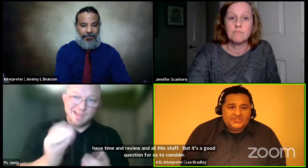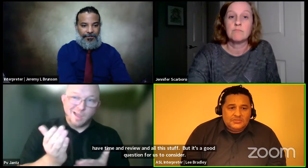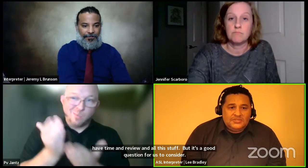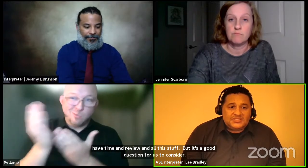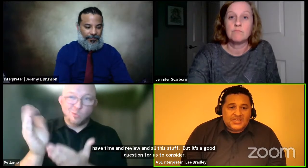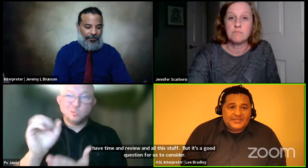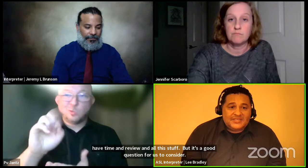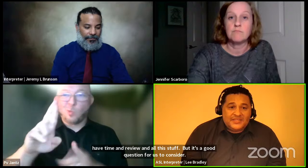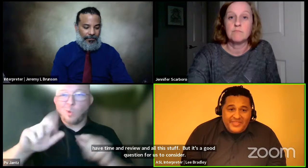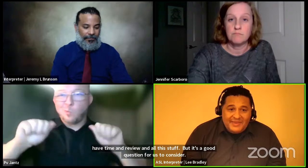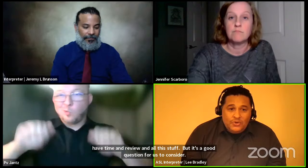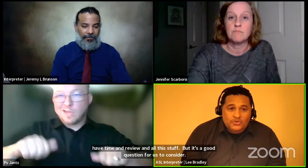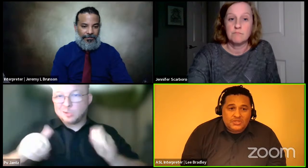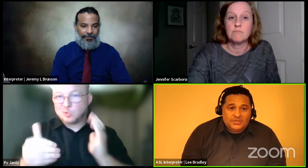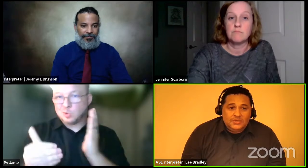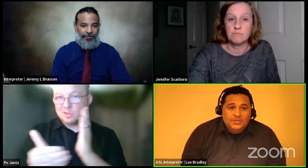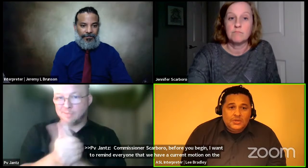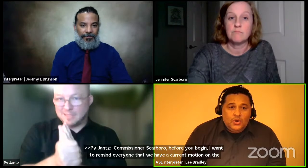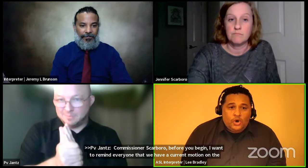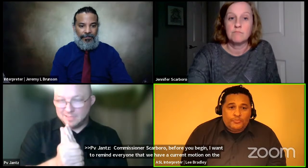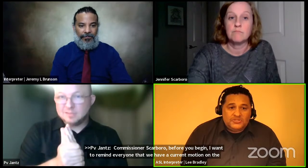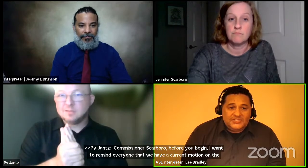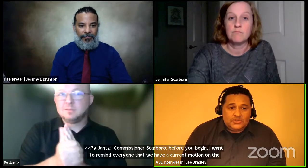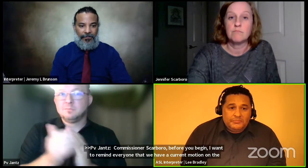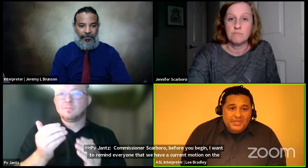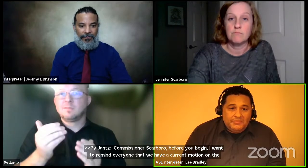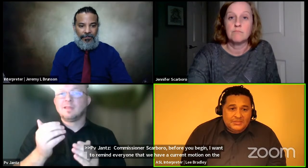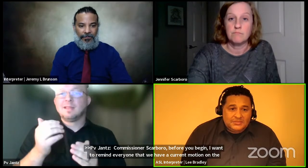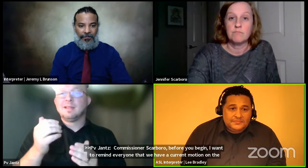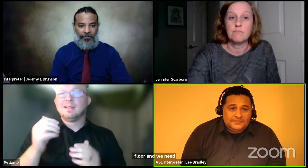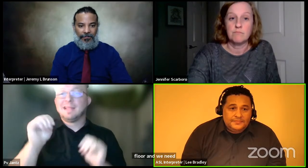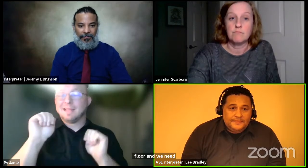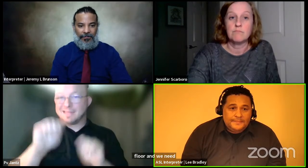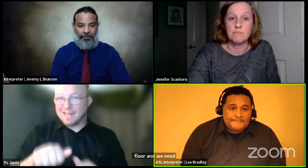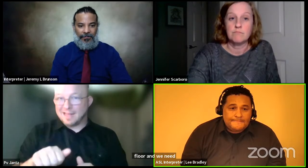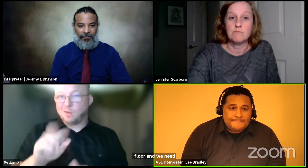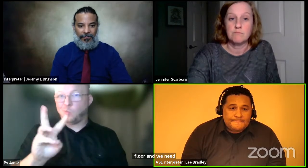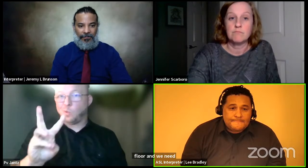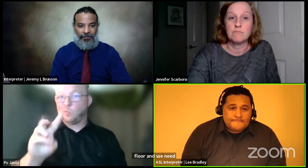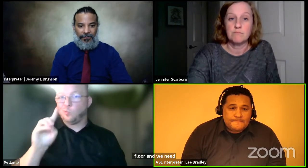need to discuss that motion or potential amendments.